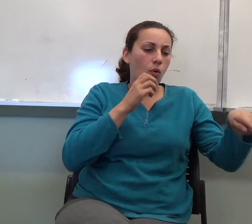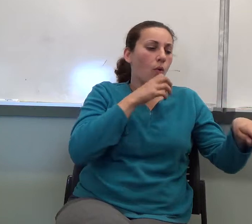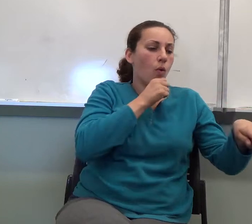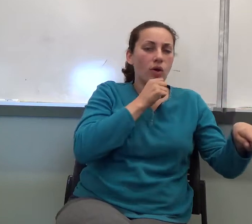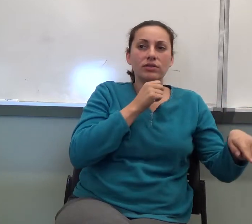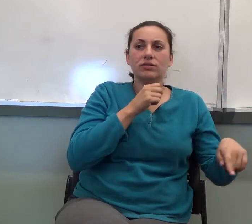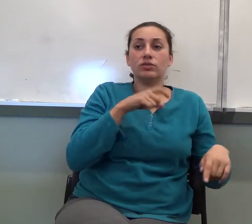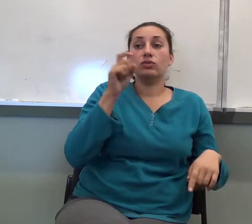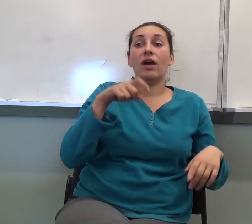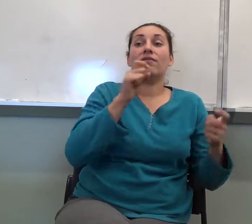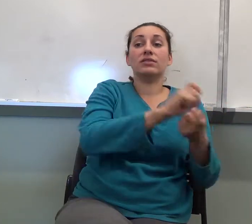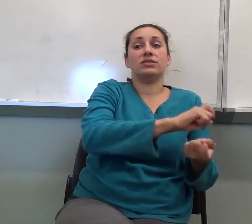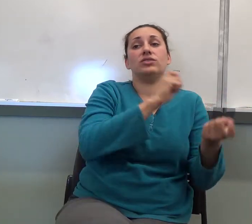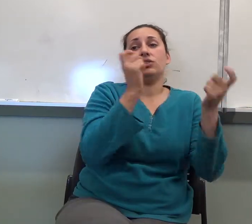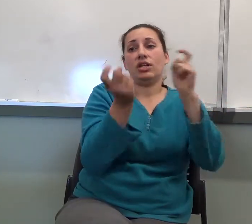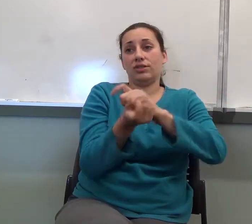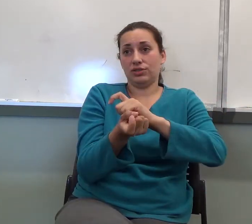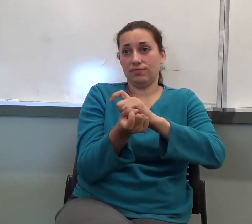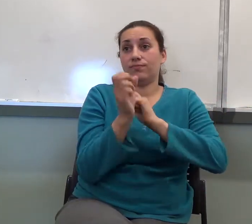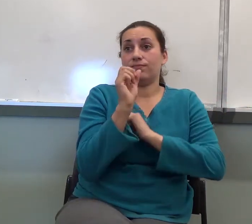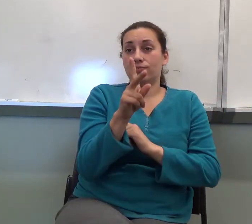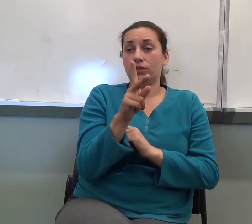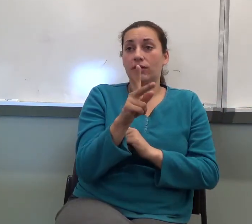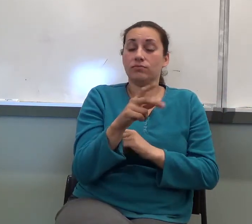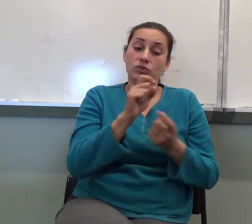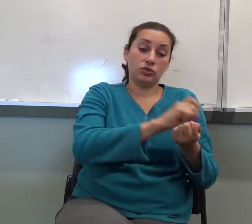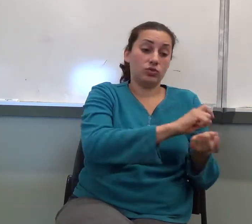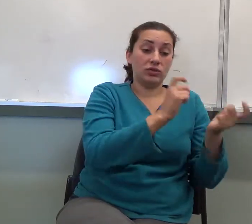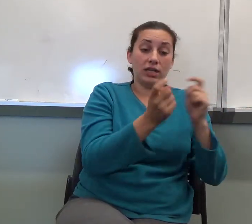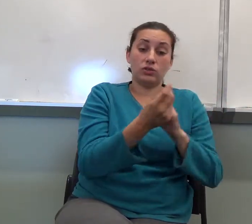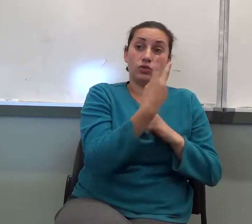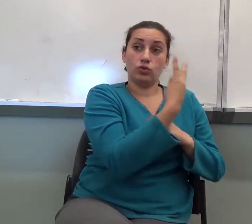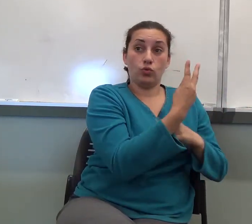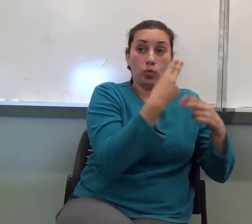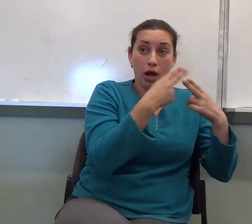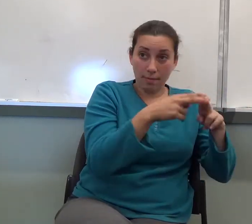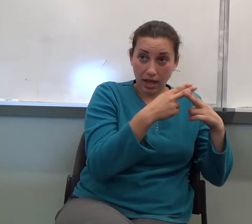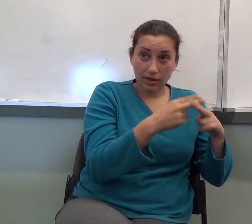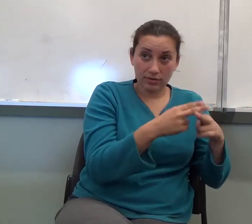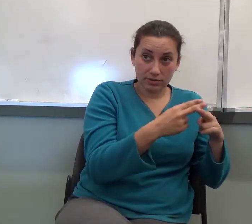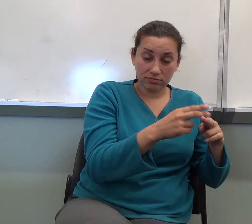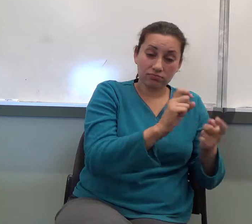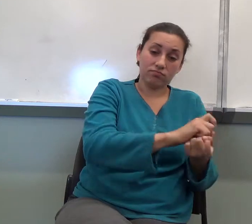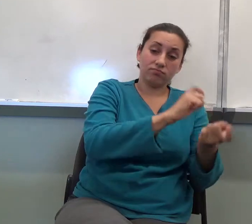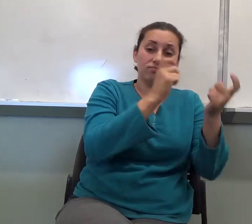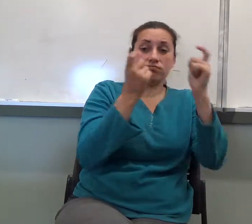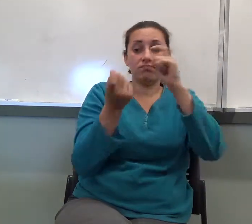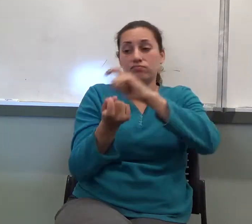do. We can go either way. We could convert 2 pounds to some number of